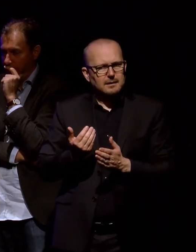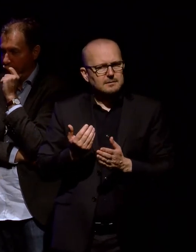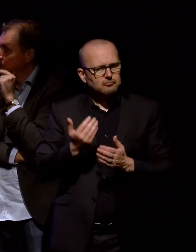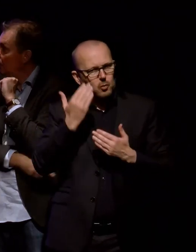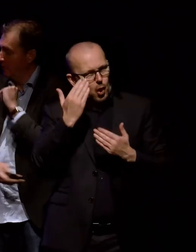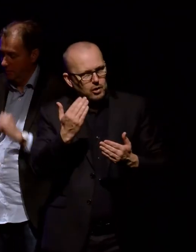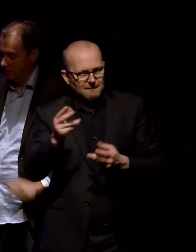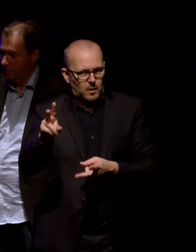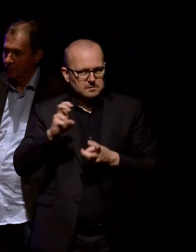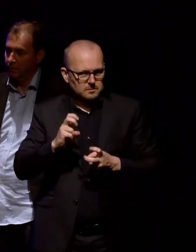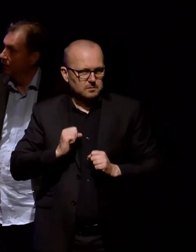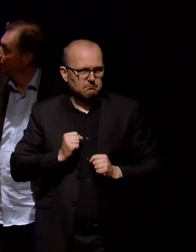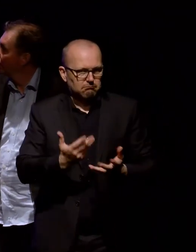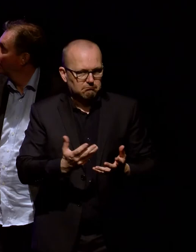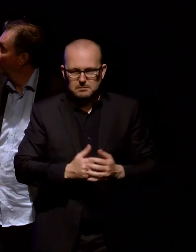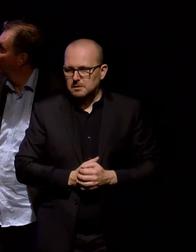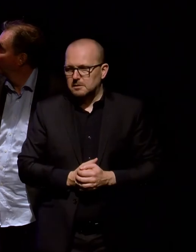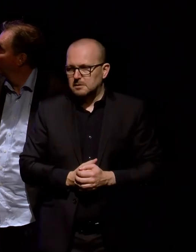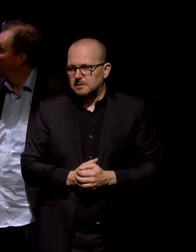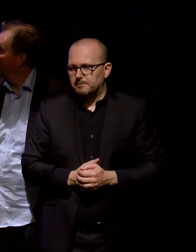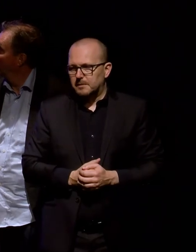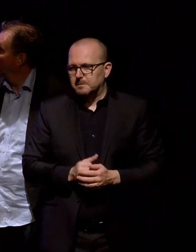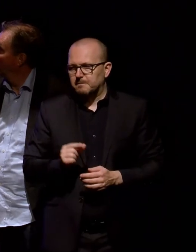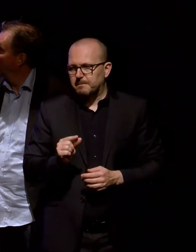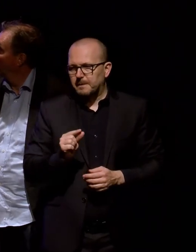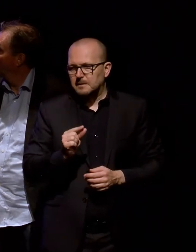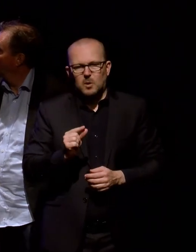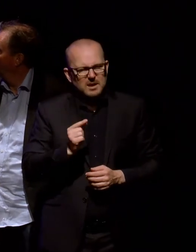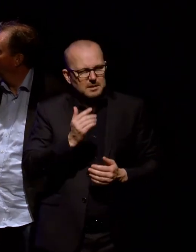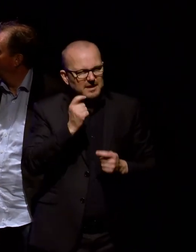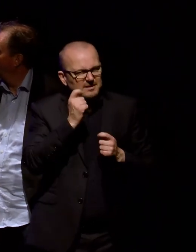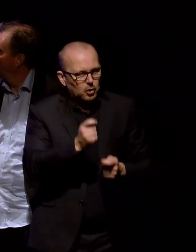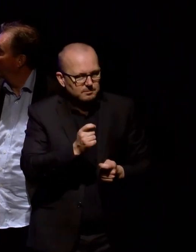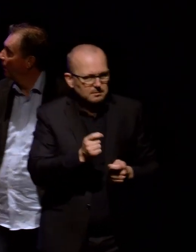there's also an acknowledgement that we can play now of John's.